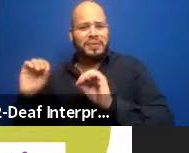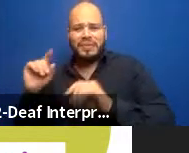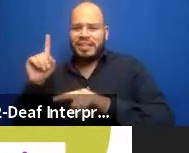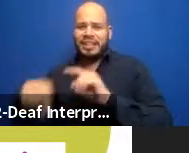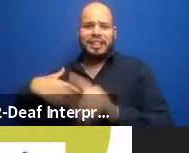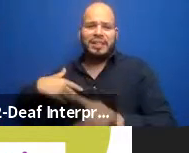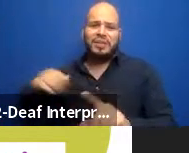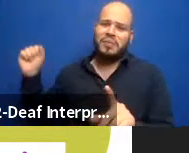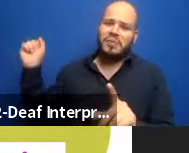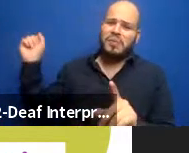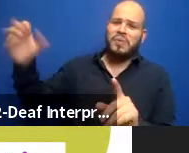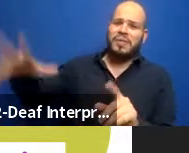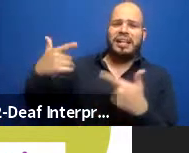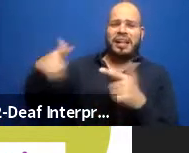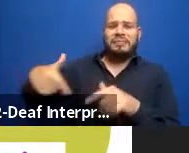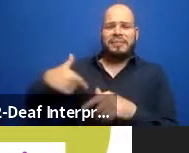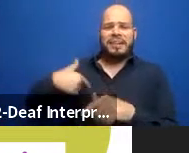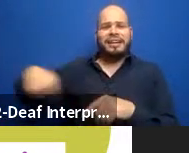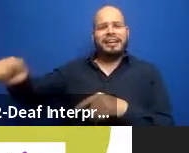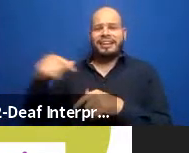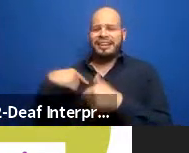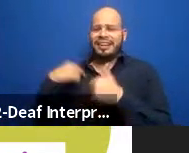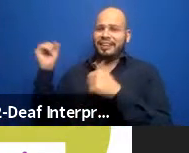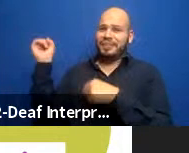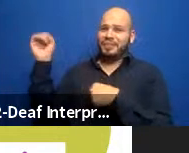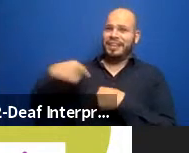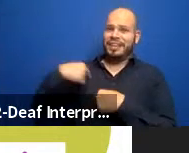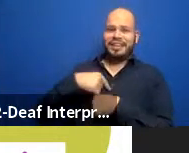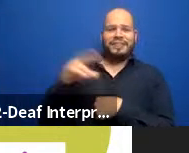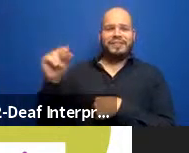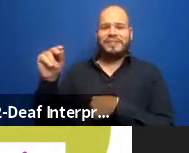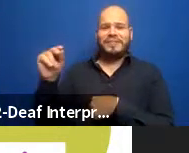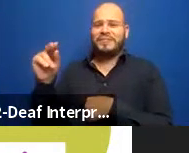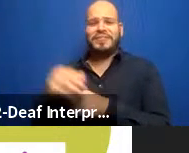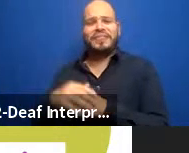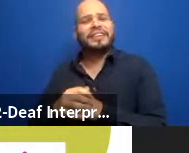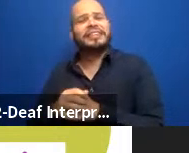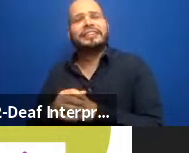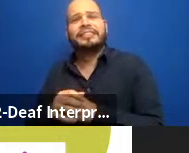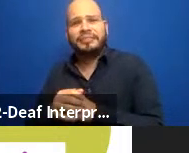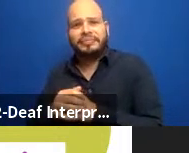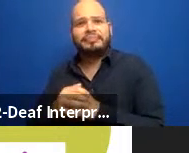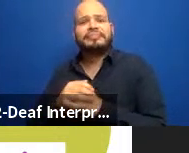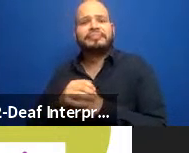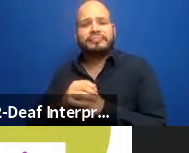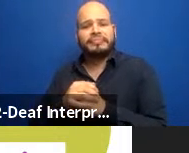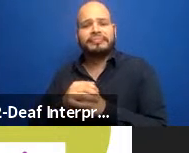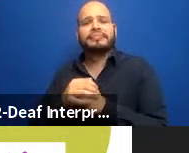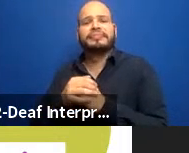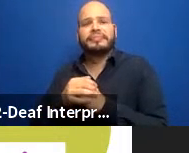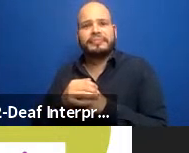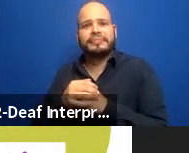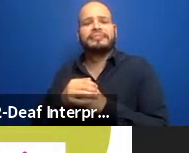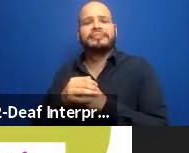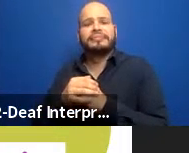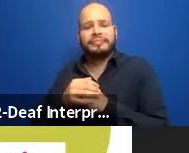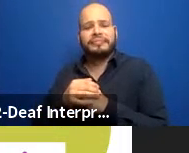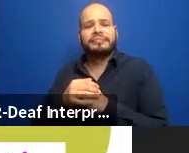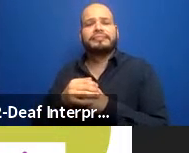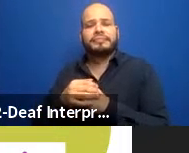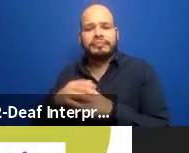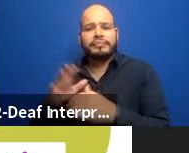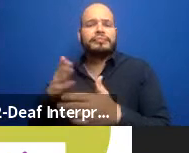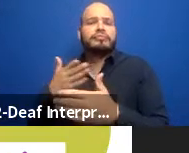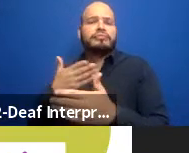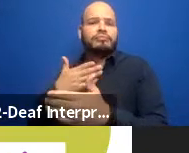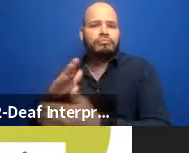can't throw us away. Don't they know? No one is disposable. Tried to bury us. Didn't know we were seeds. Frighten us.